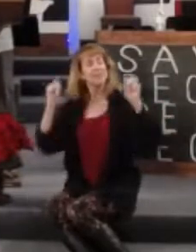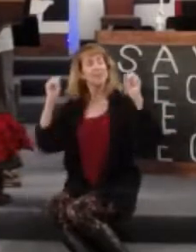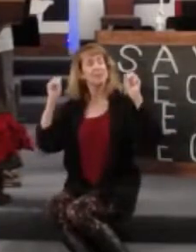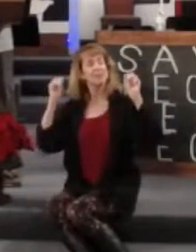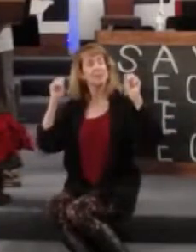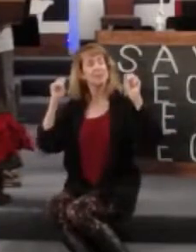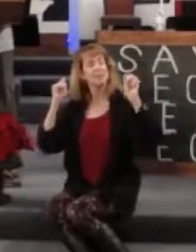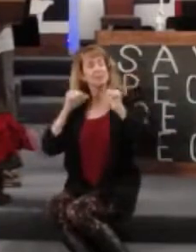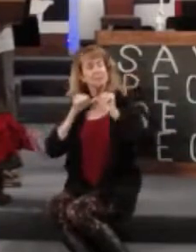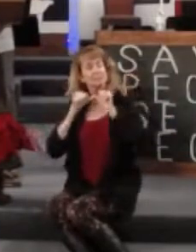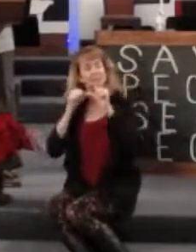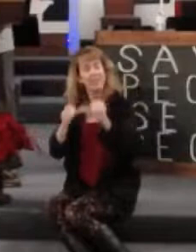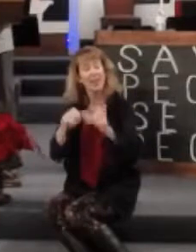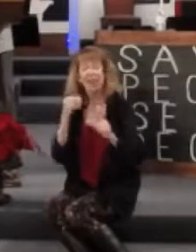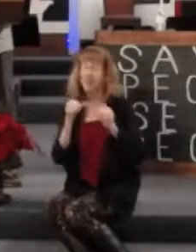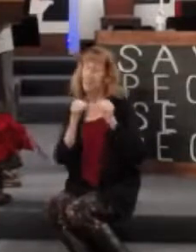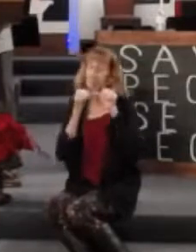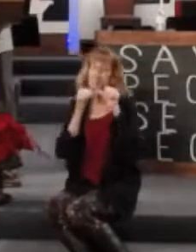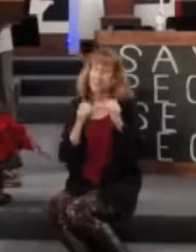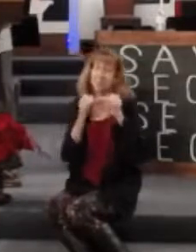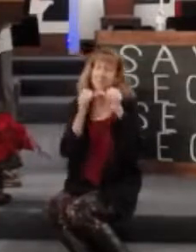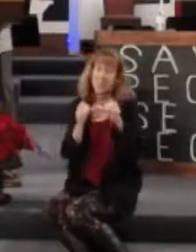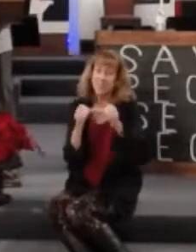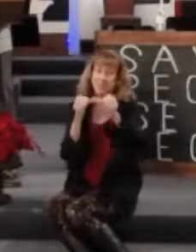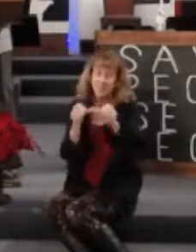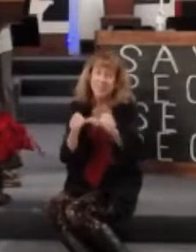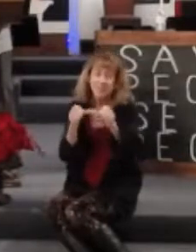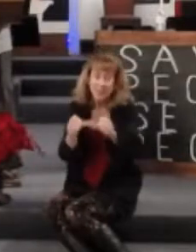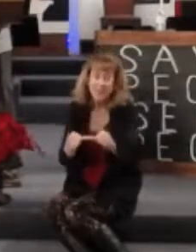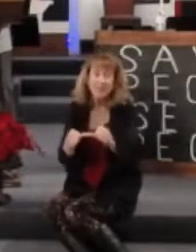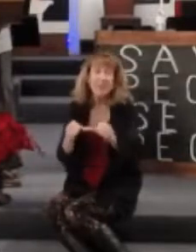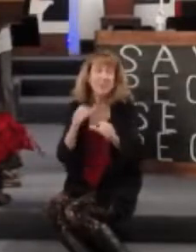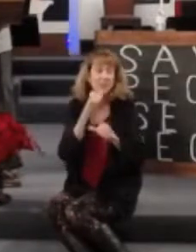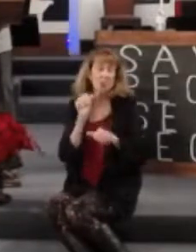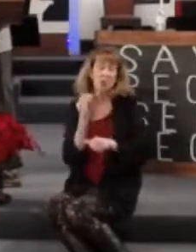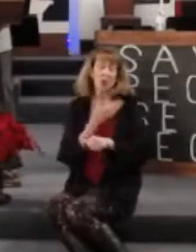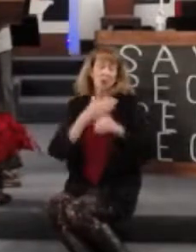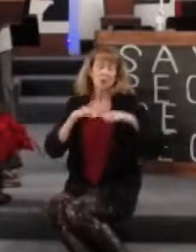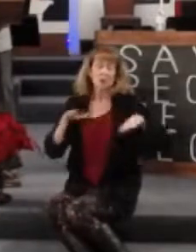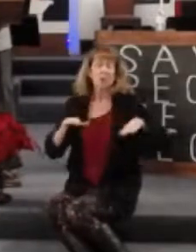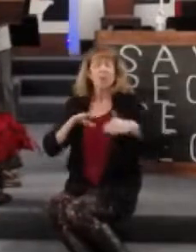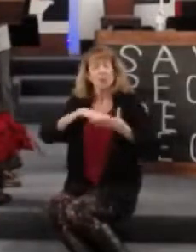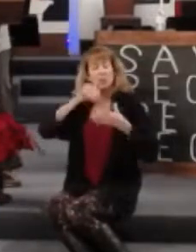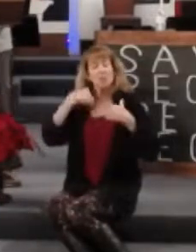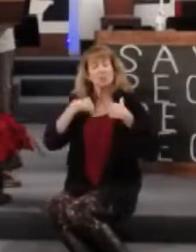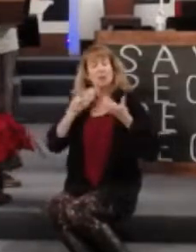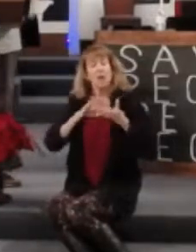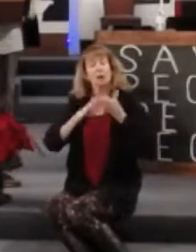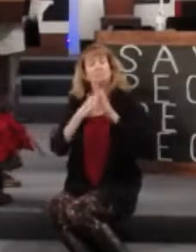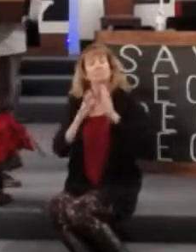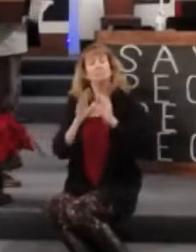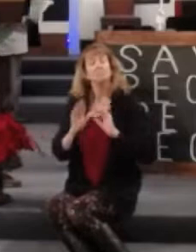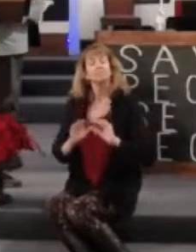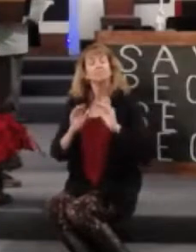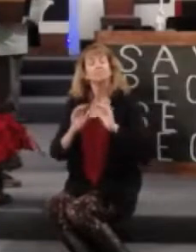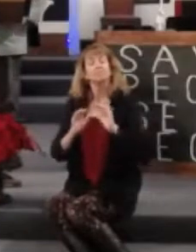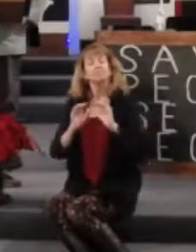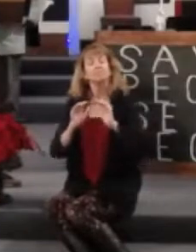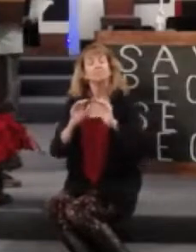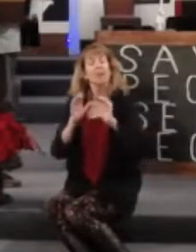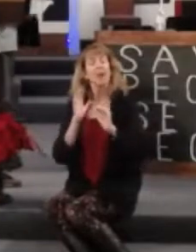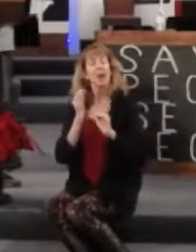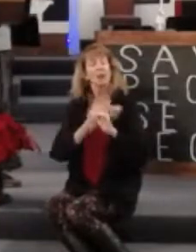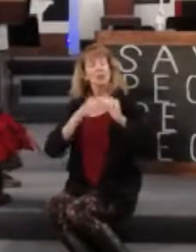And this consistency is what keeps us from provoking our kids to anger. Now, they may not always agree with us, but they